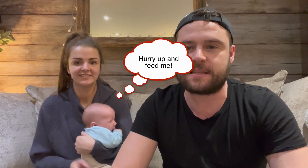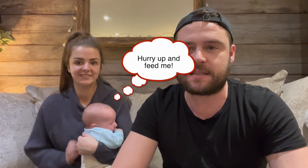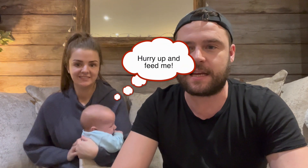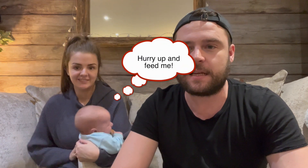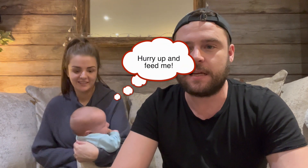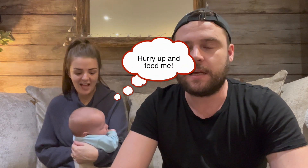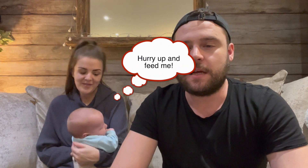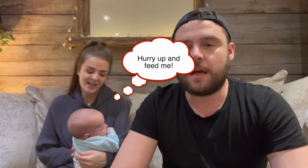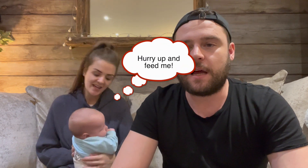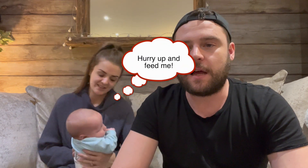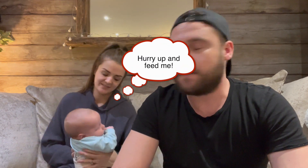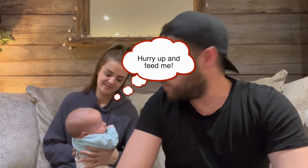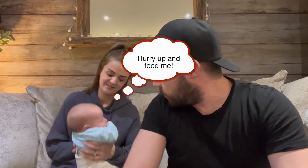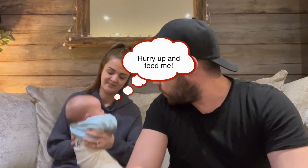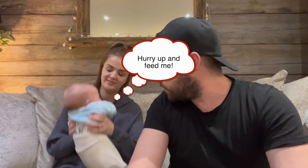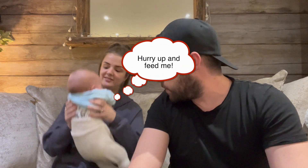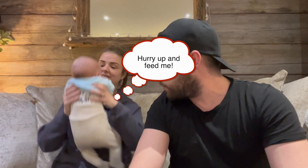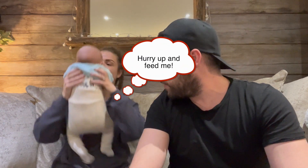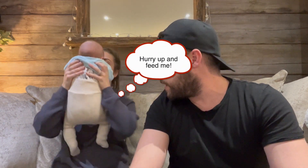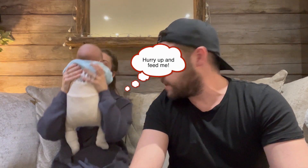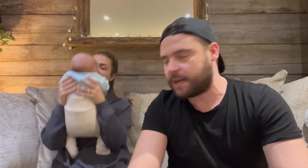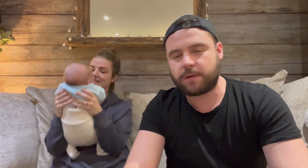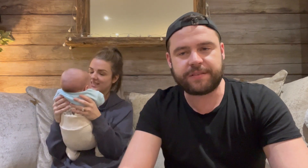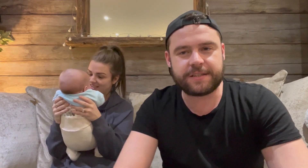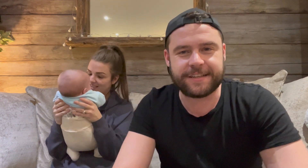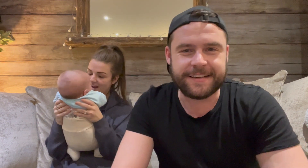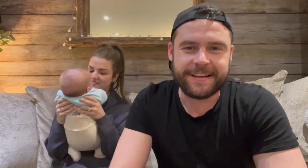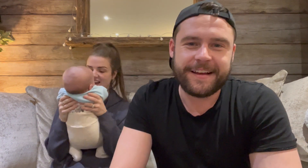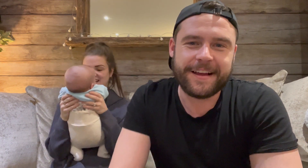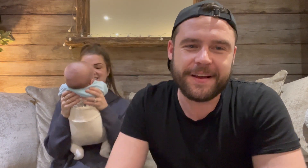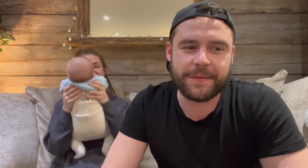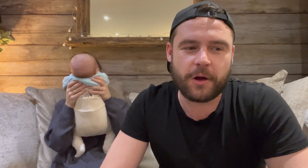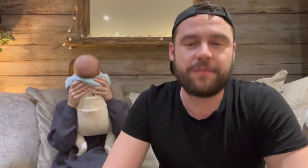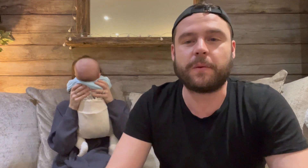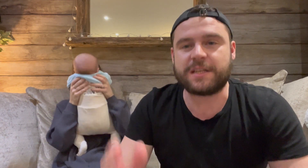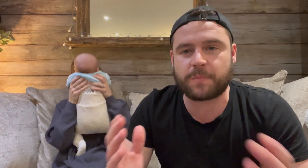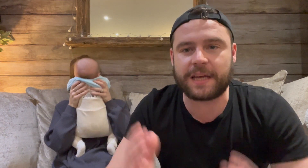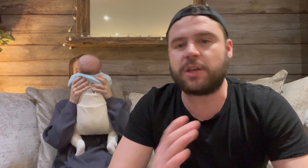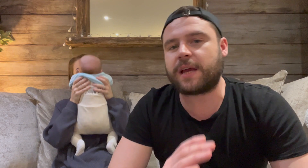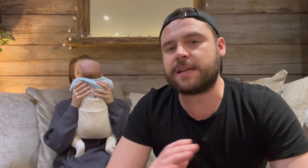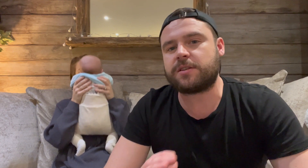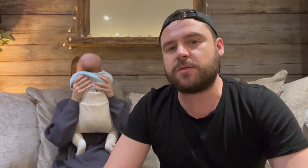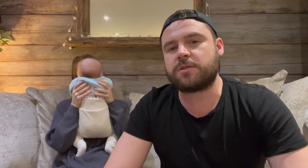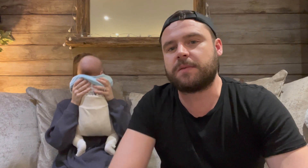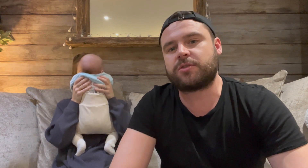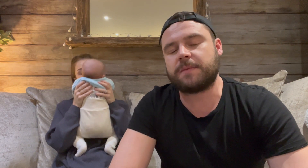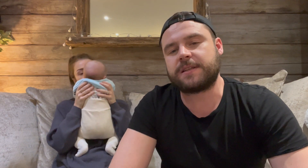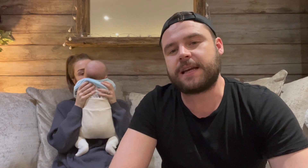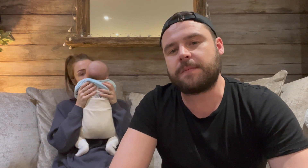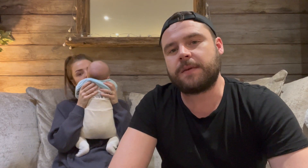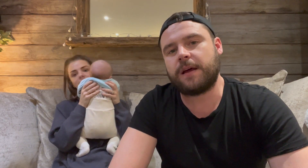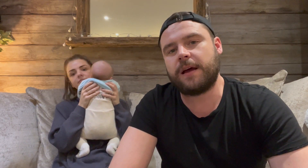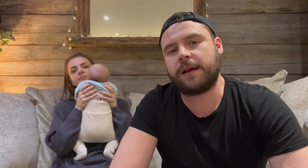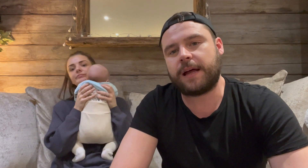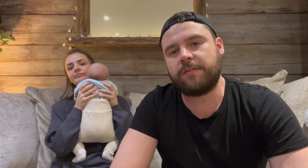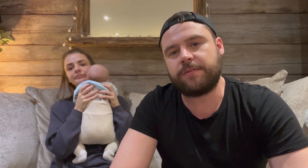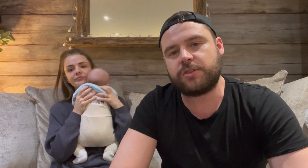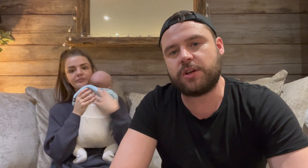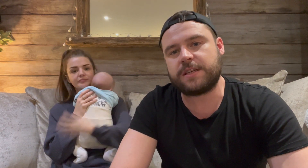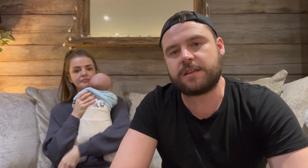say, we're finishing now. Hopefully we inspire you guys to do some of the same kind of journeys